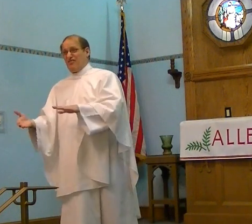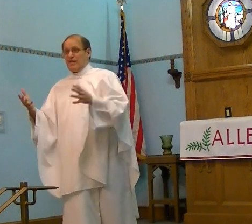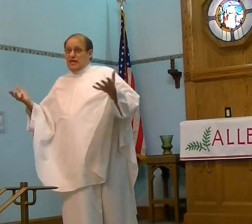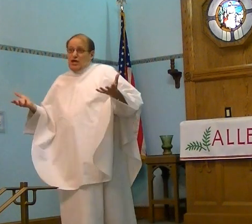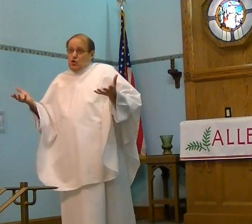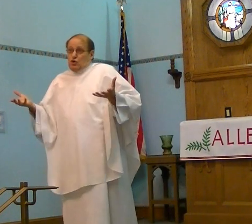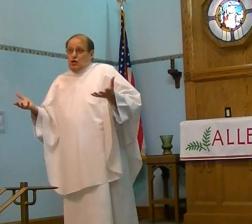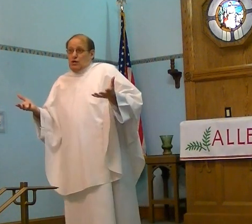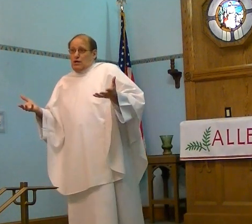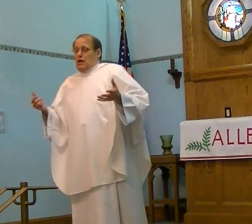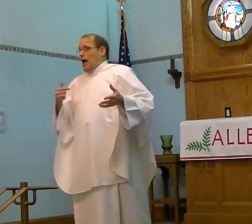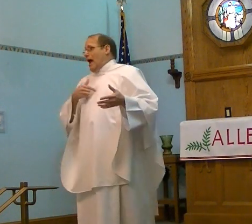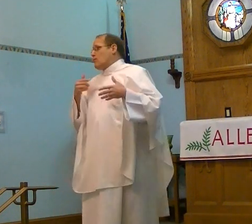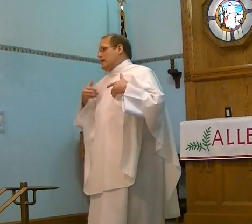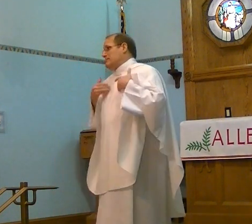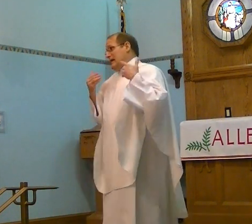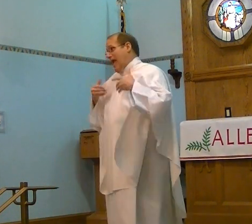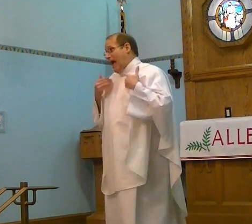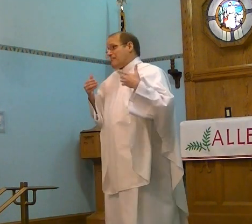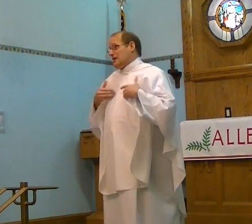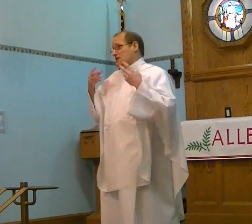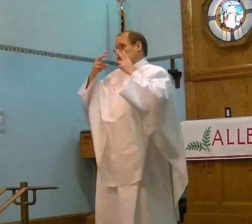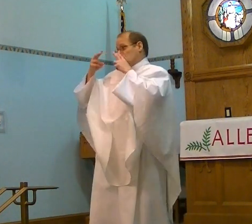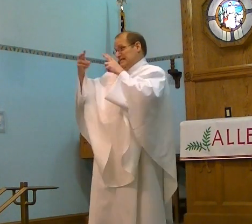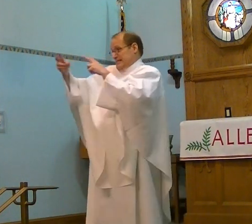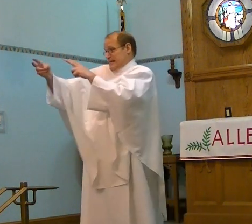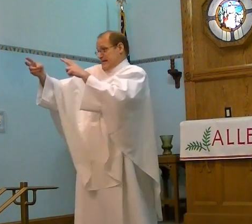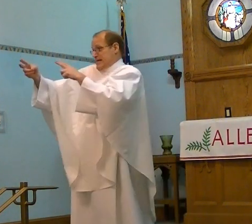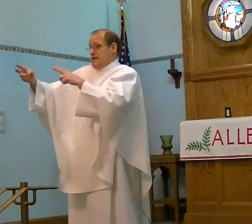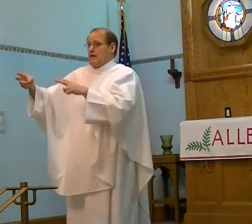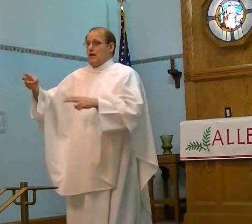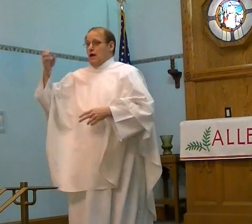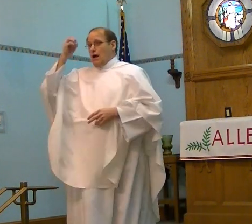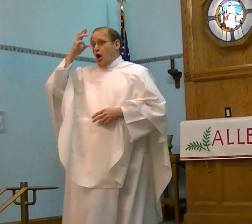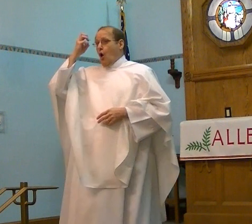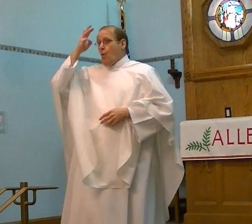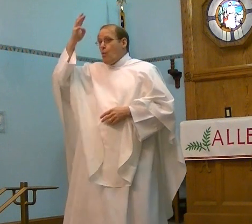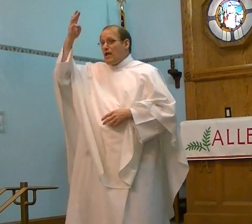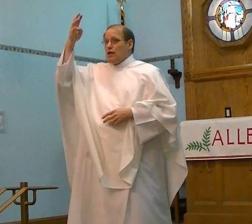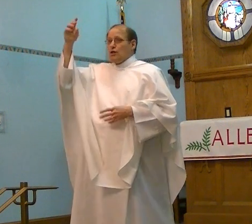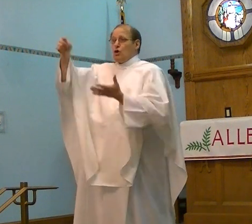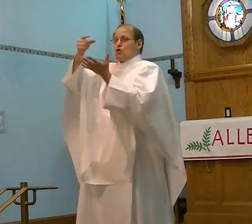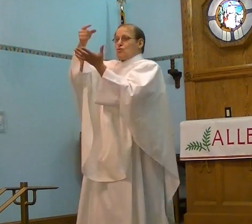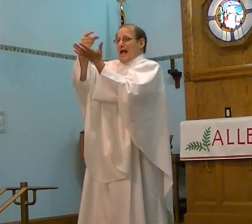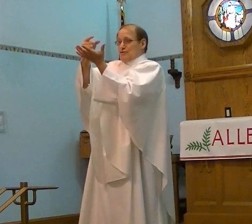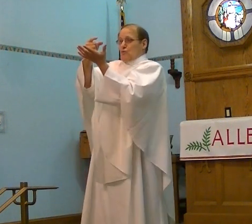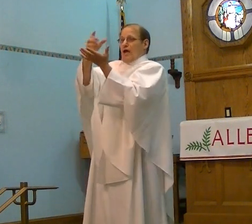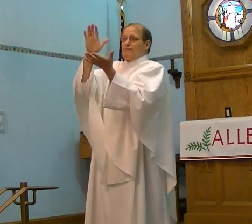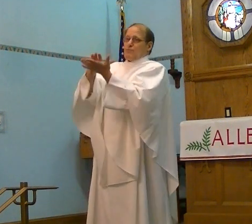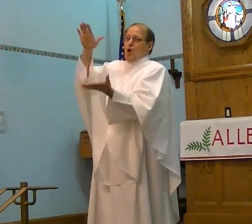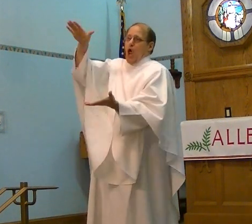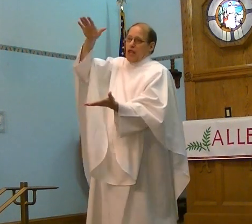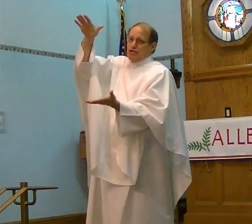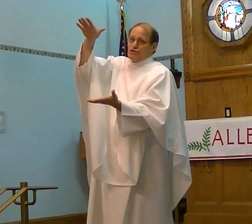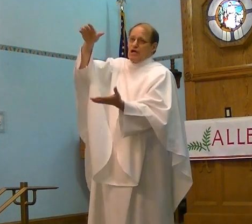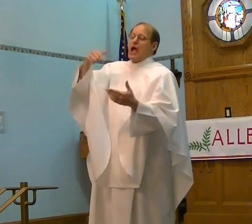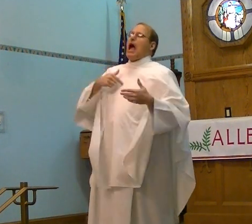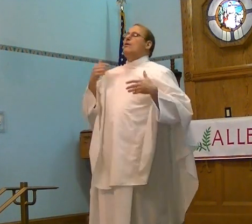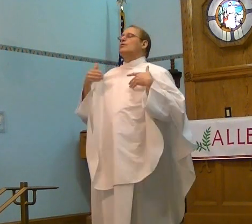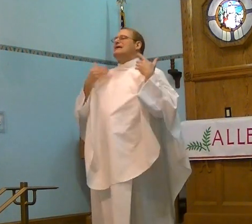here. I would be happy to see Will graduating from college. I would be